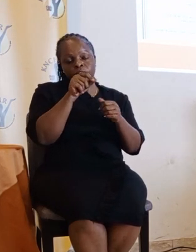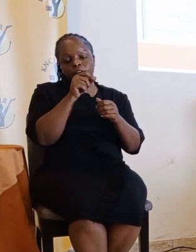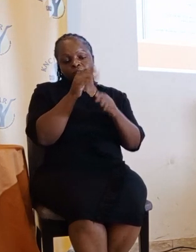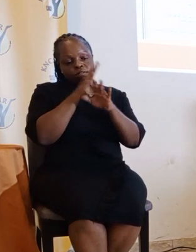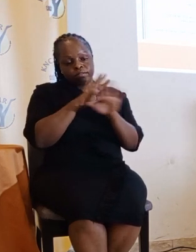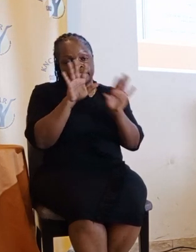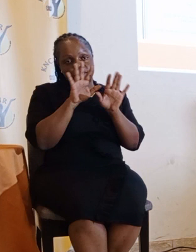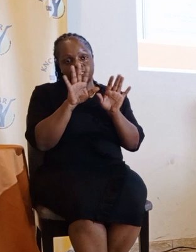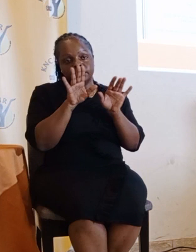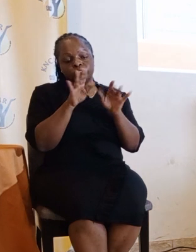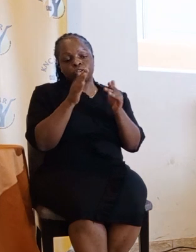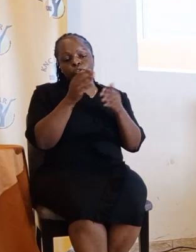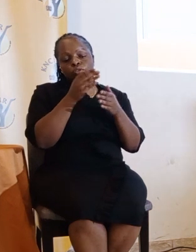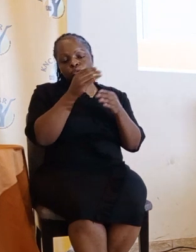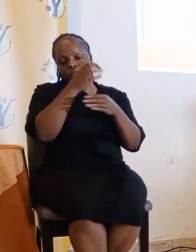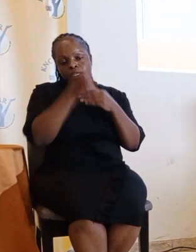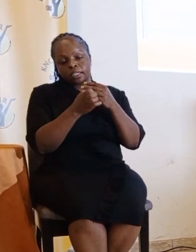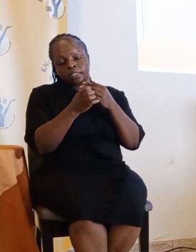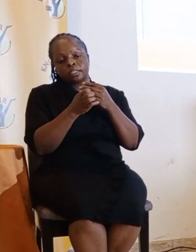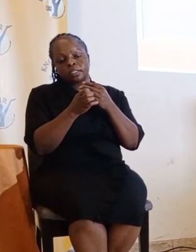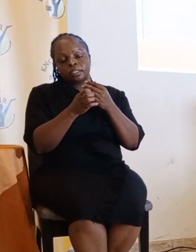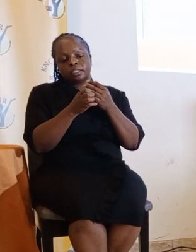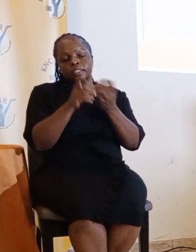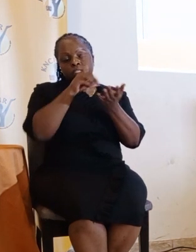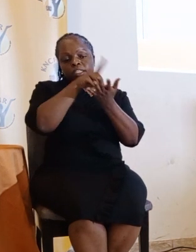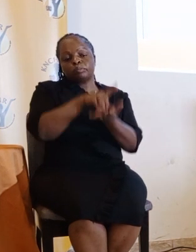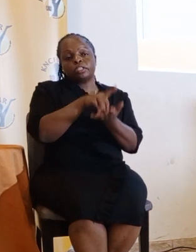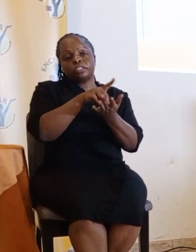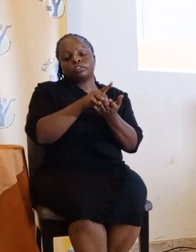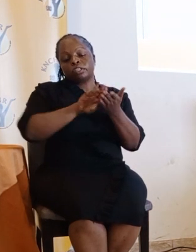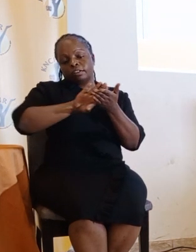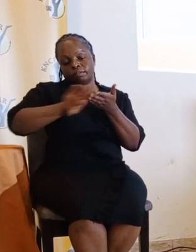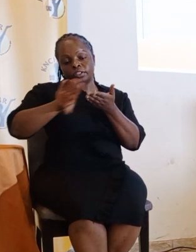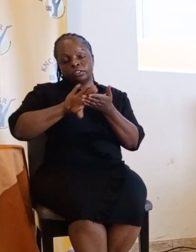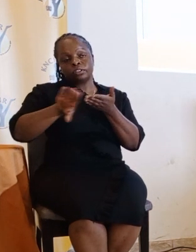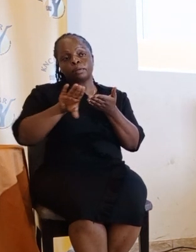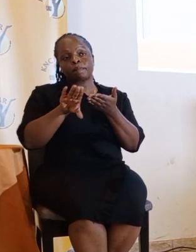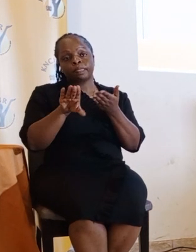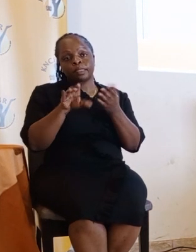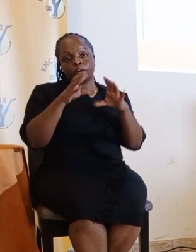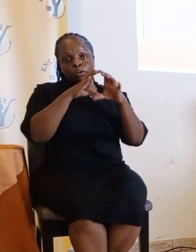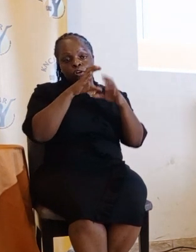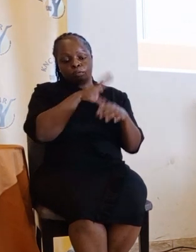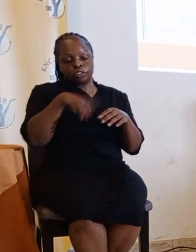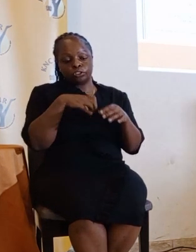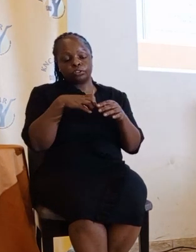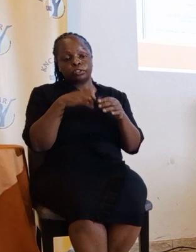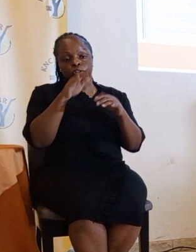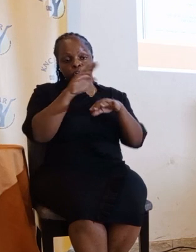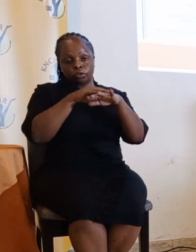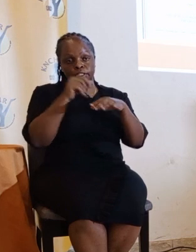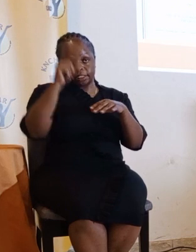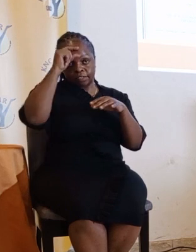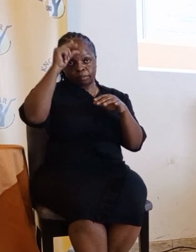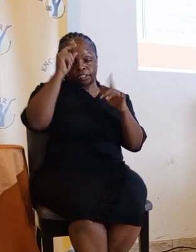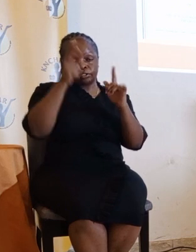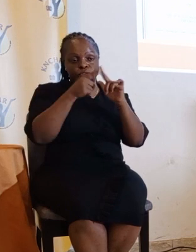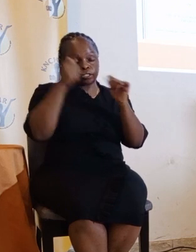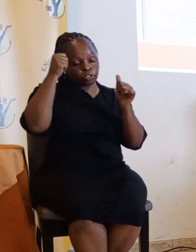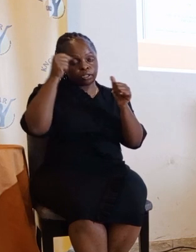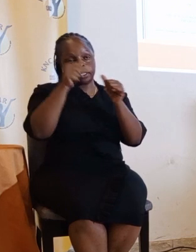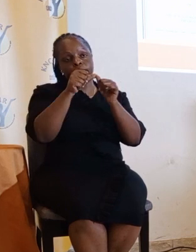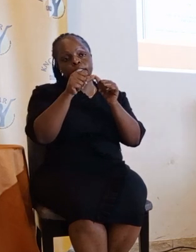all to bring an end to the perennial indiscriminate evictions. The Commission further calls on the government to recognize